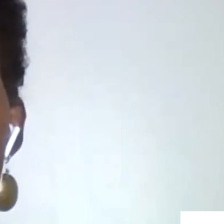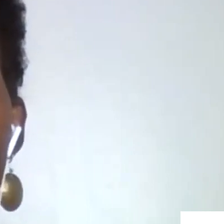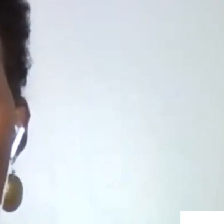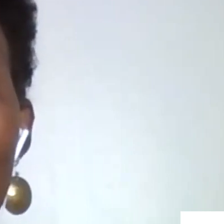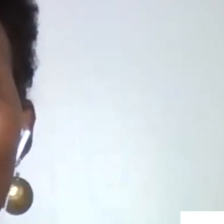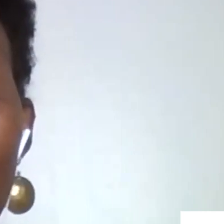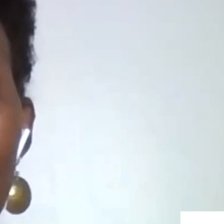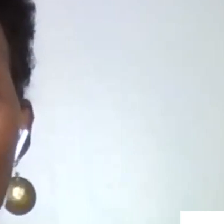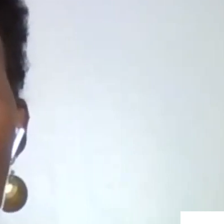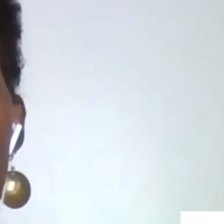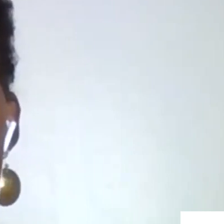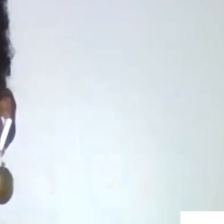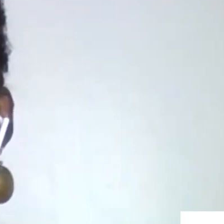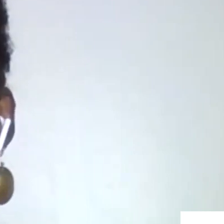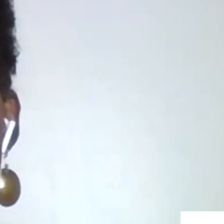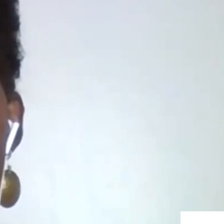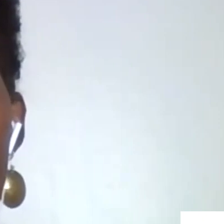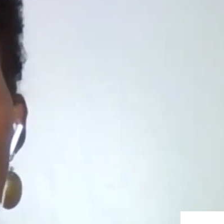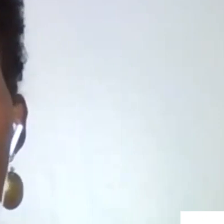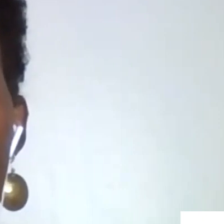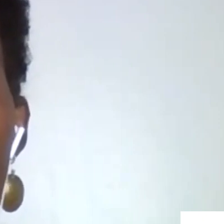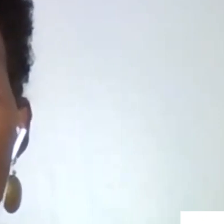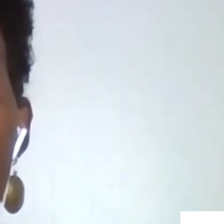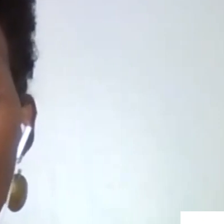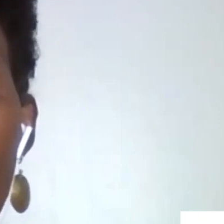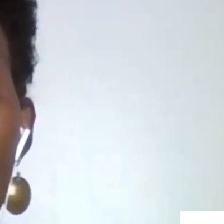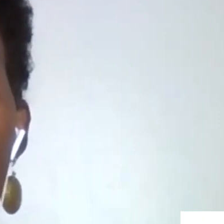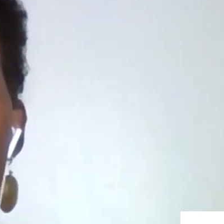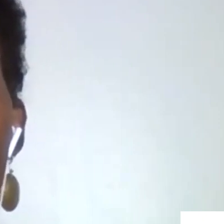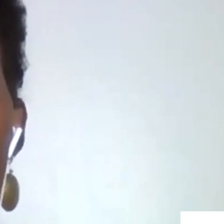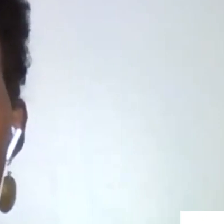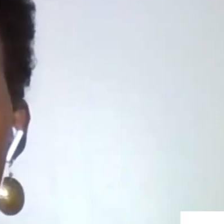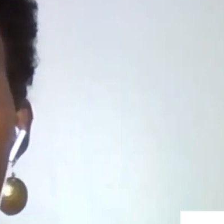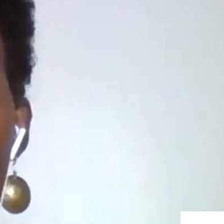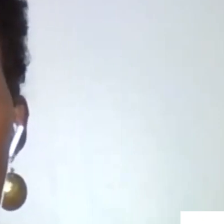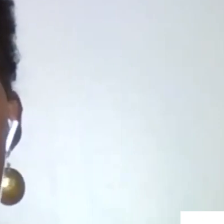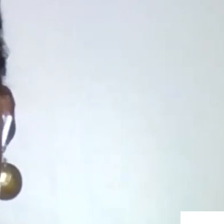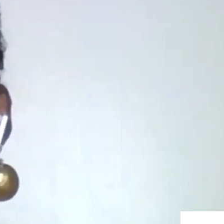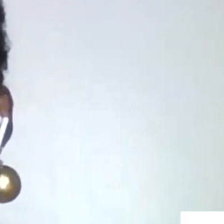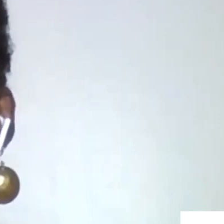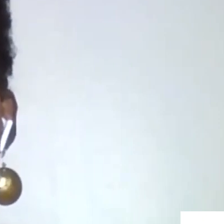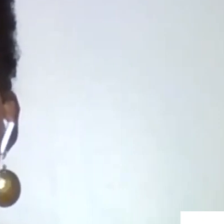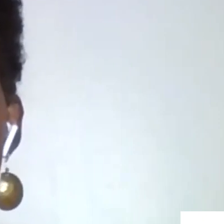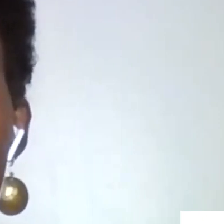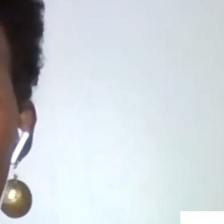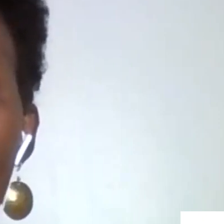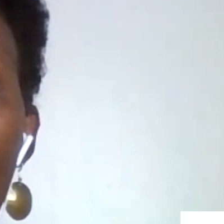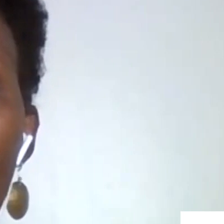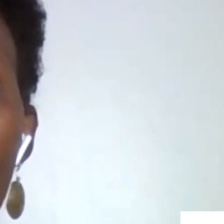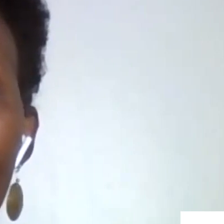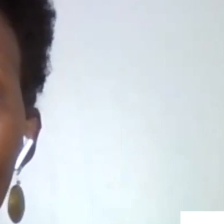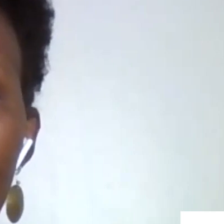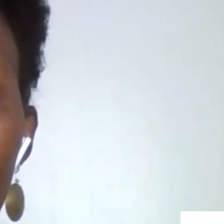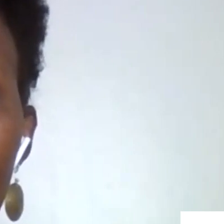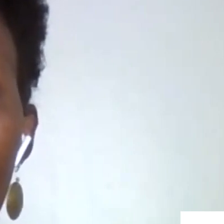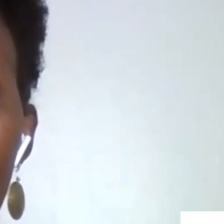a place you're collecting rent, you can speak to them. They'll manage your property for you. If you're looking for land to invest, either for commercial